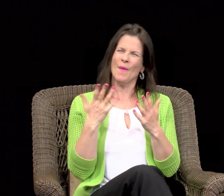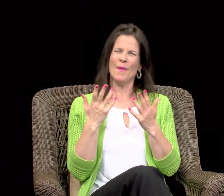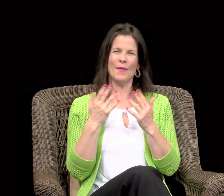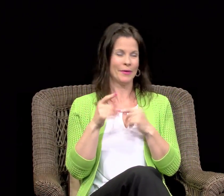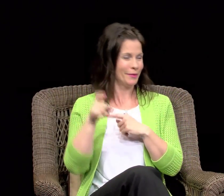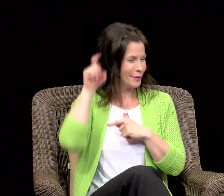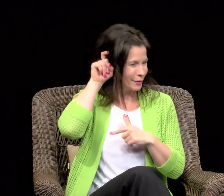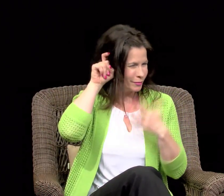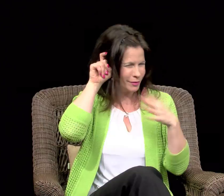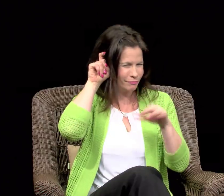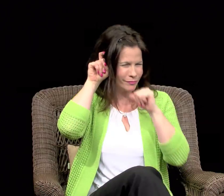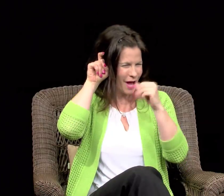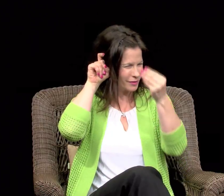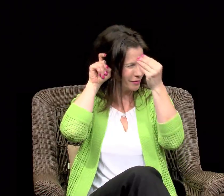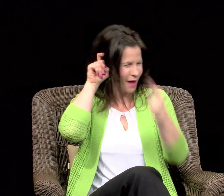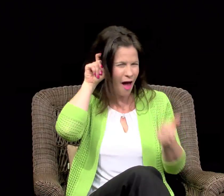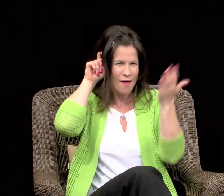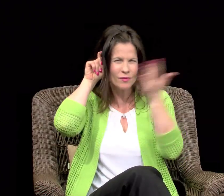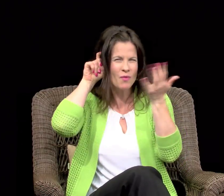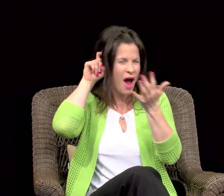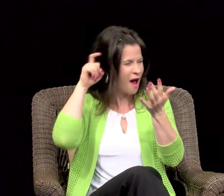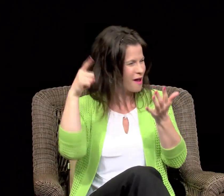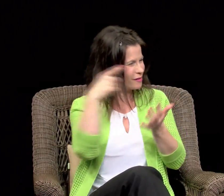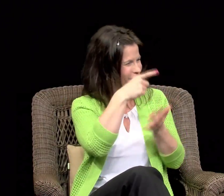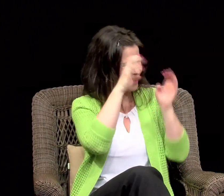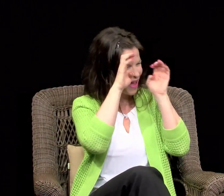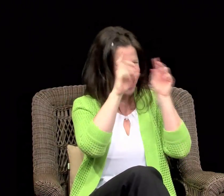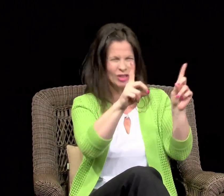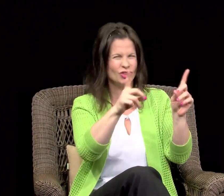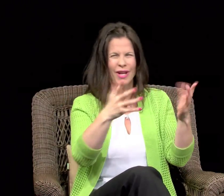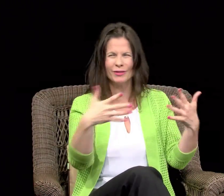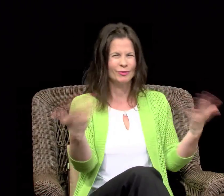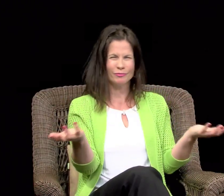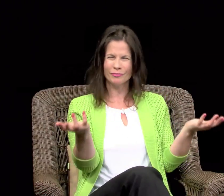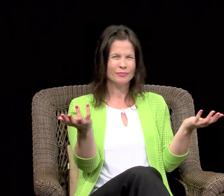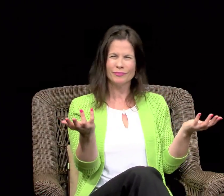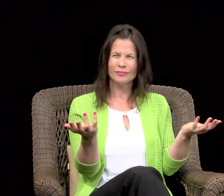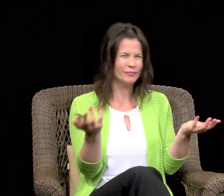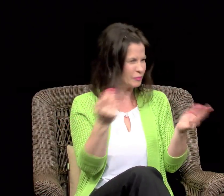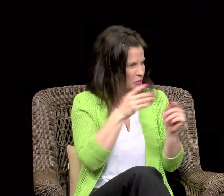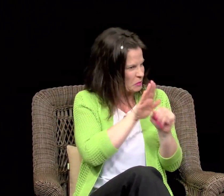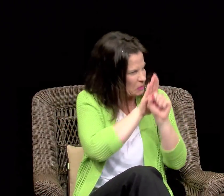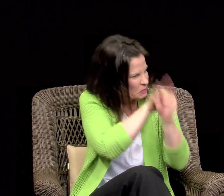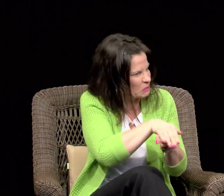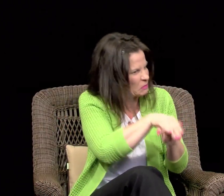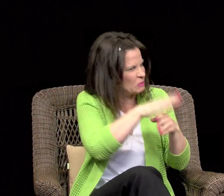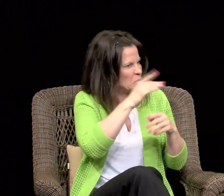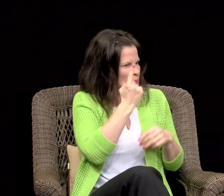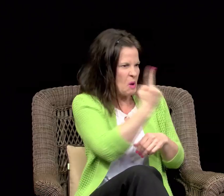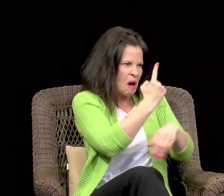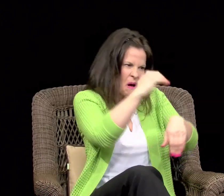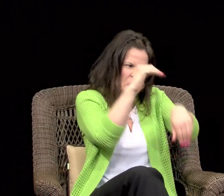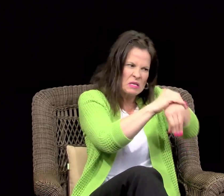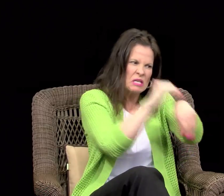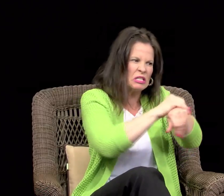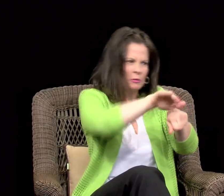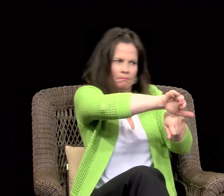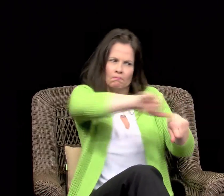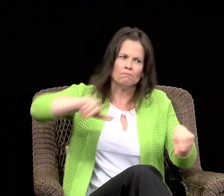smarter. You have a hearing aid and it doesn't make their education any better. It still can be oppressive